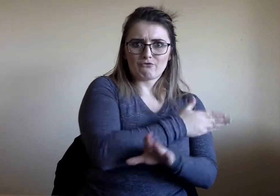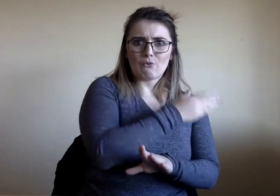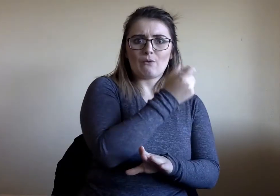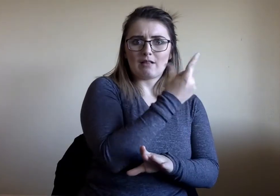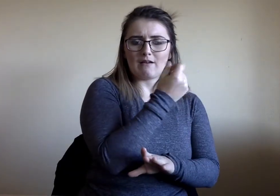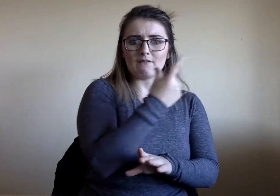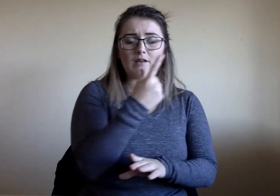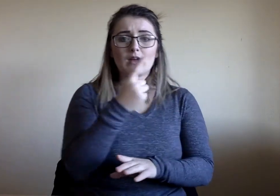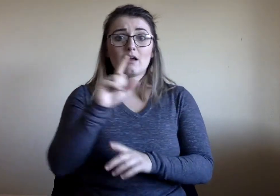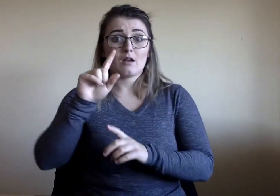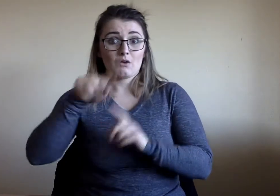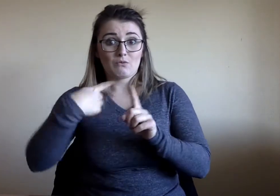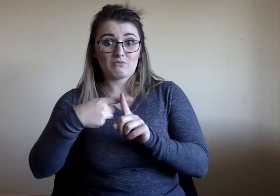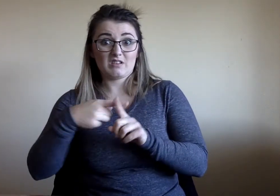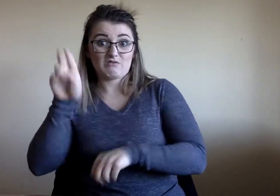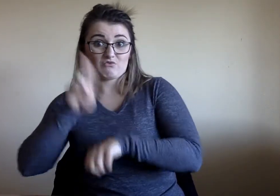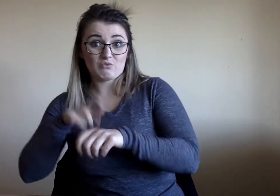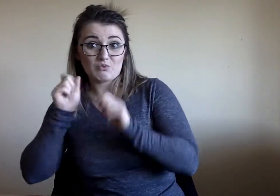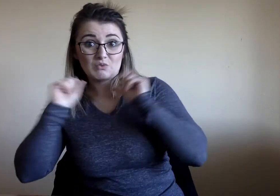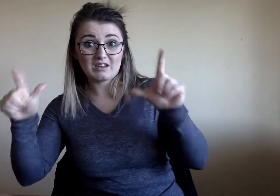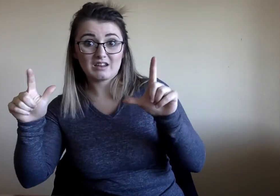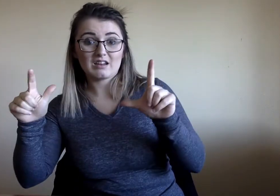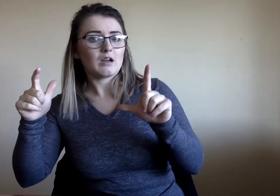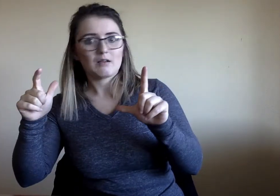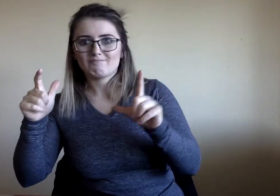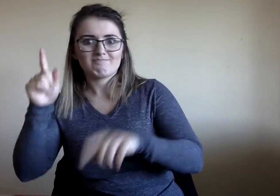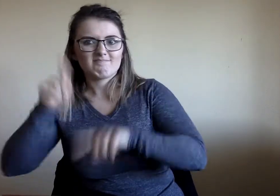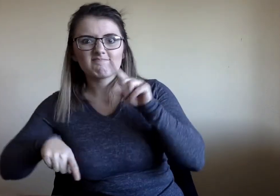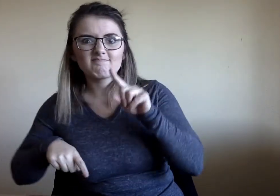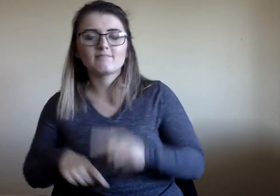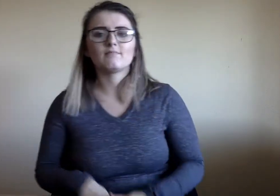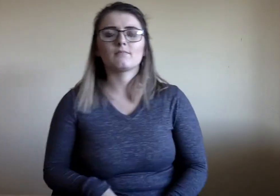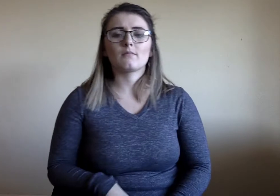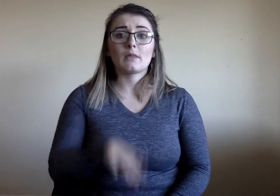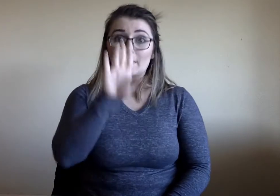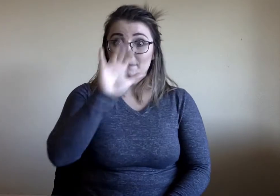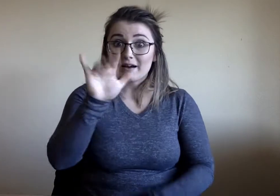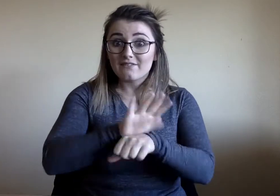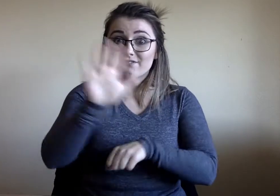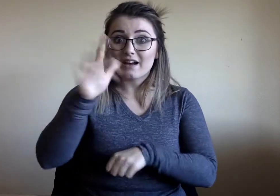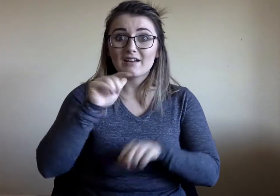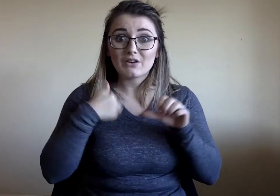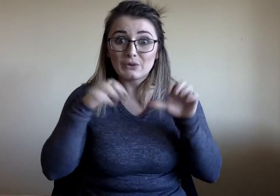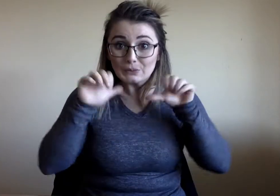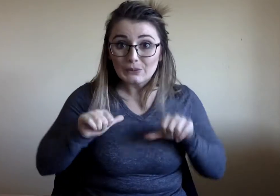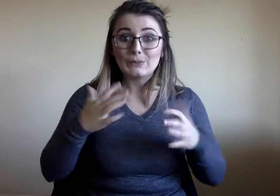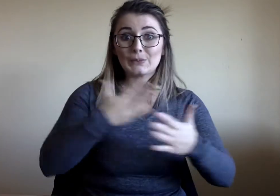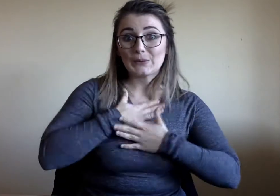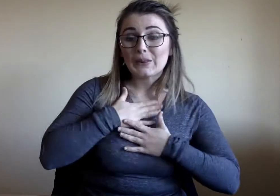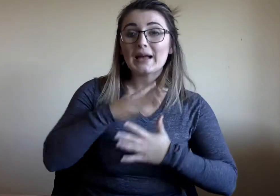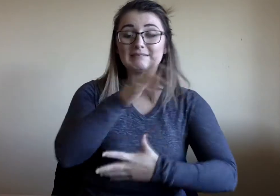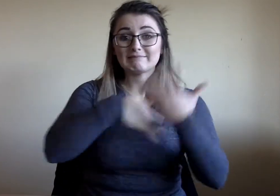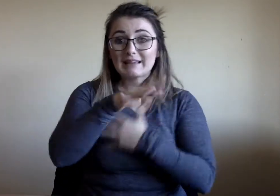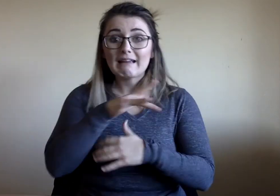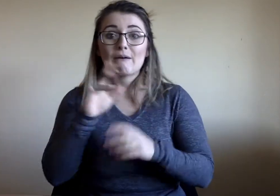more done, I was less stressed, and by 5 p.m. I could either relax or spend time with the people I cared about. Now,